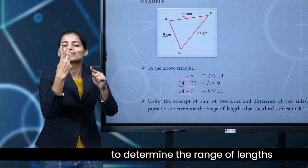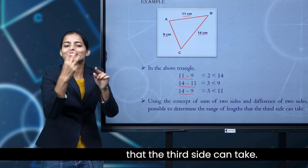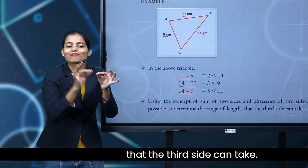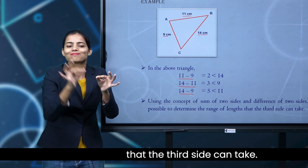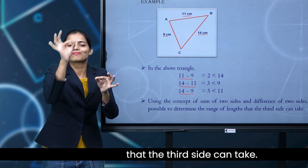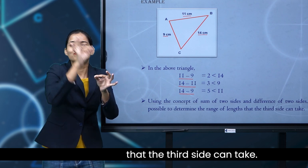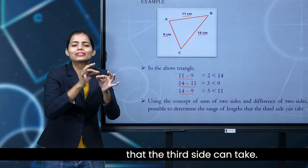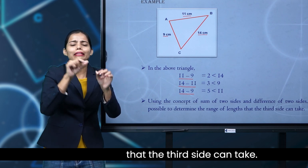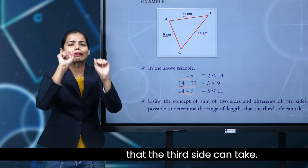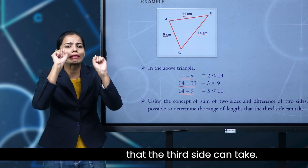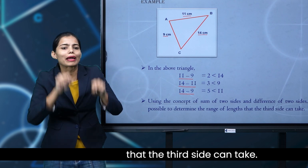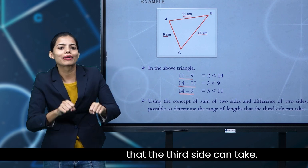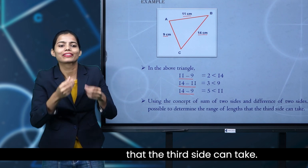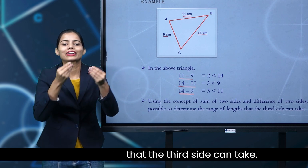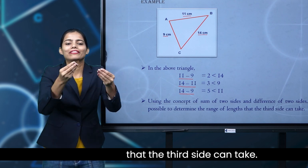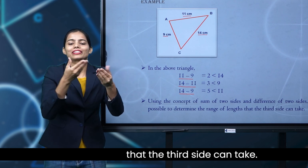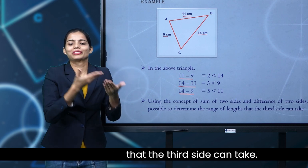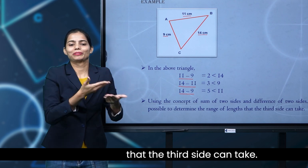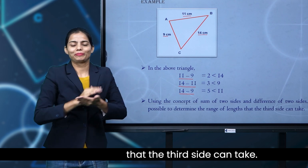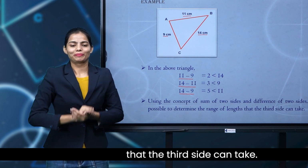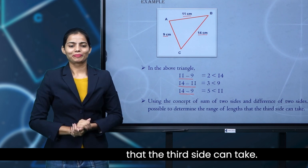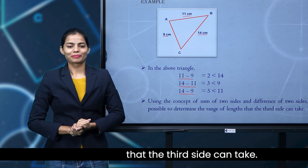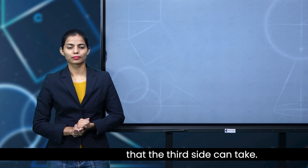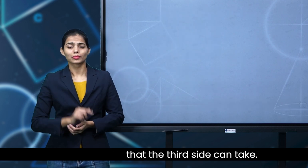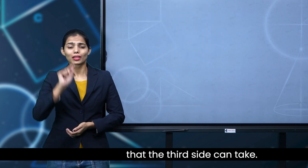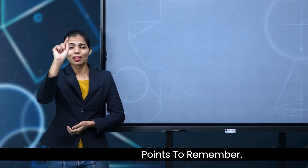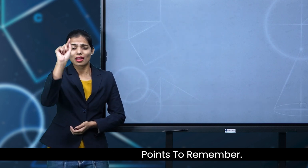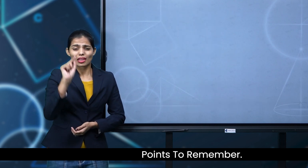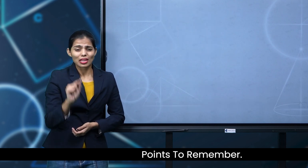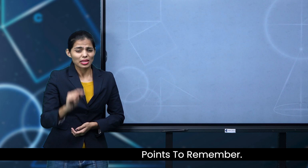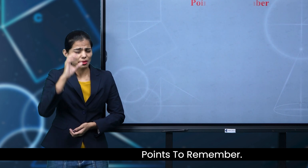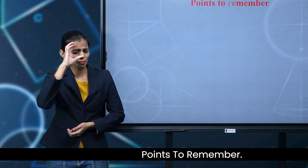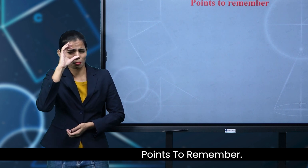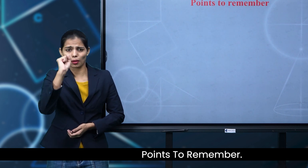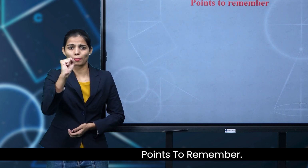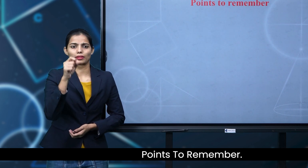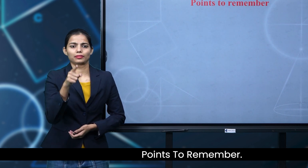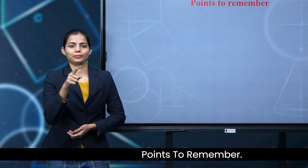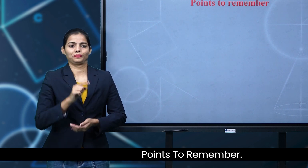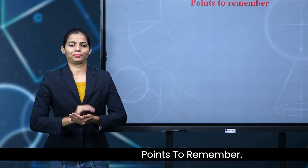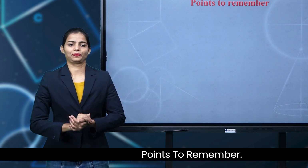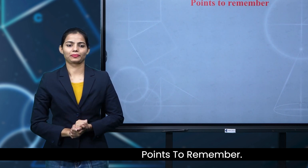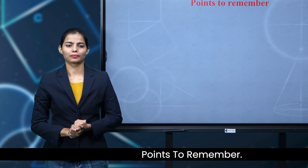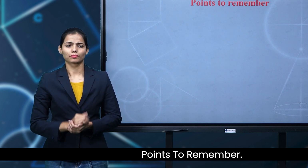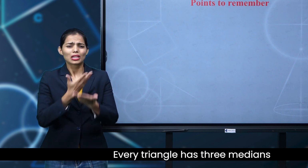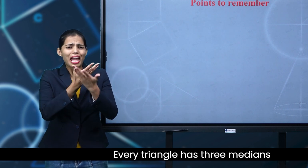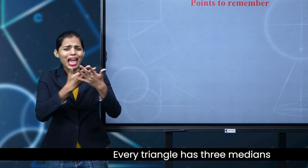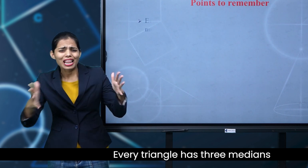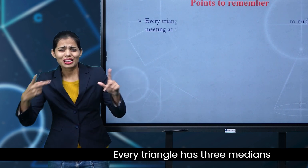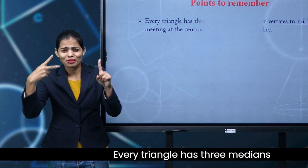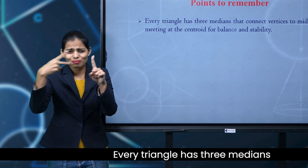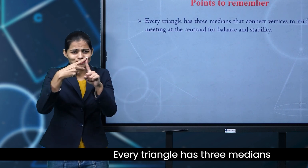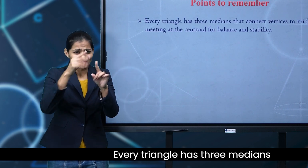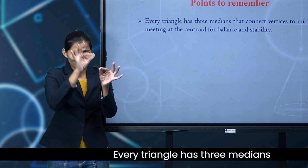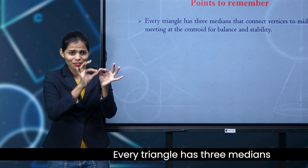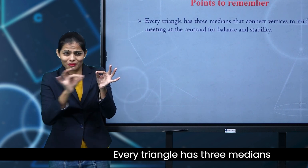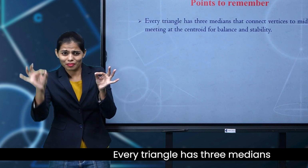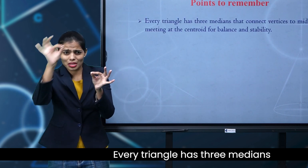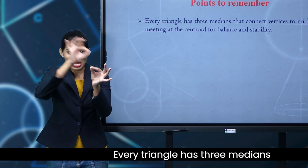that the third side can take. Points to remember: every triangle has three